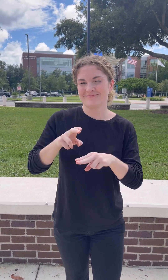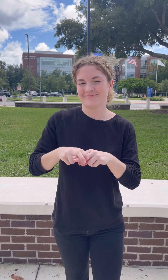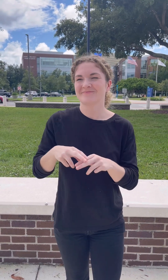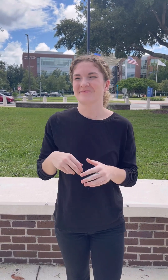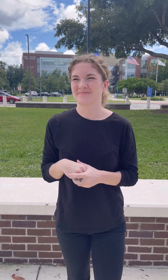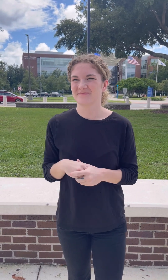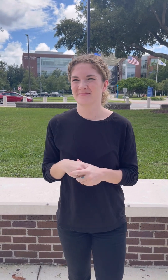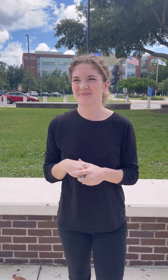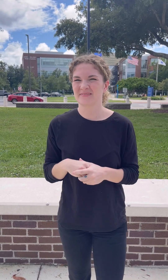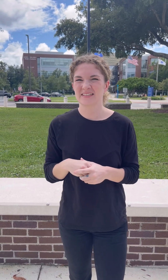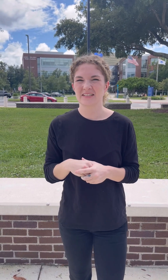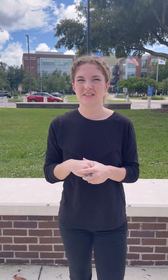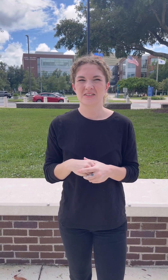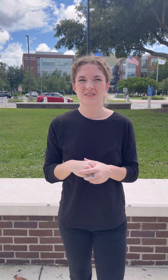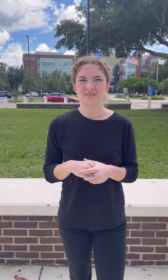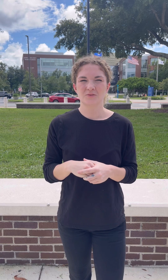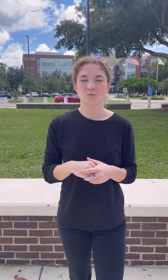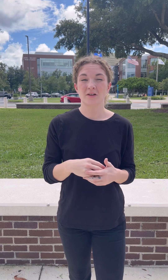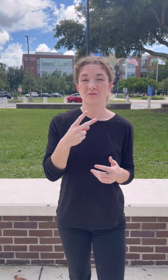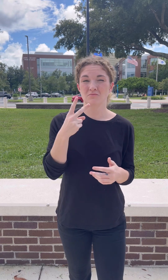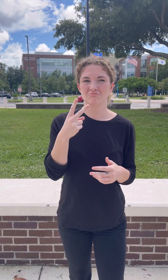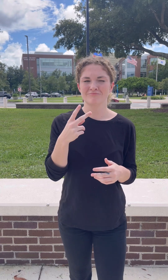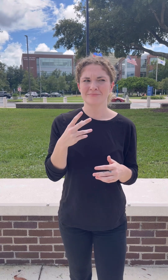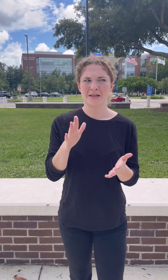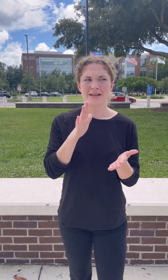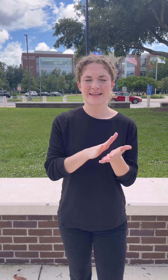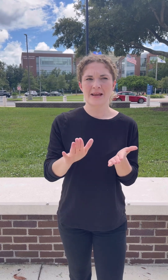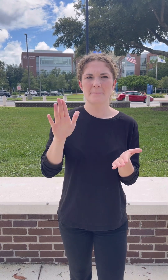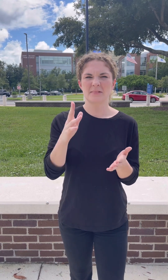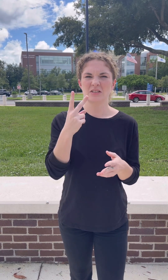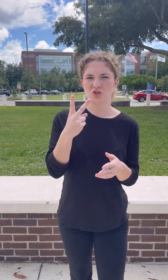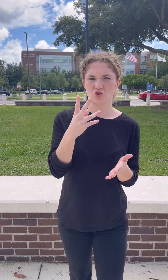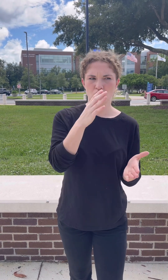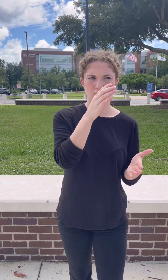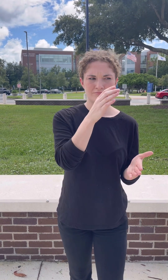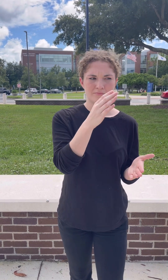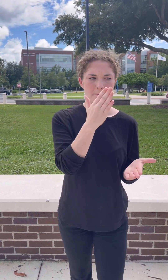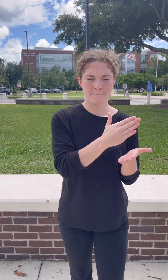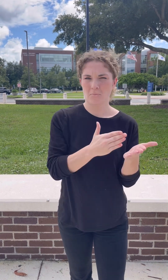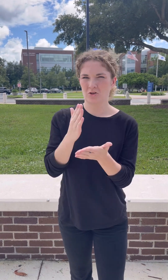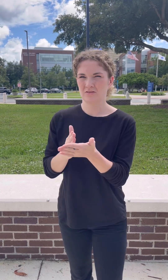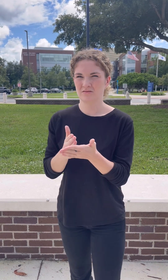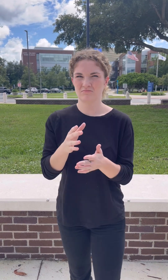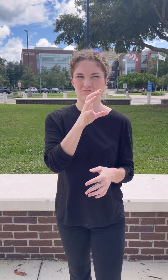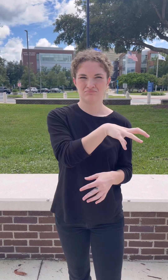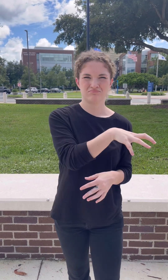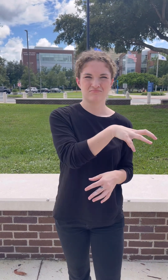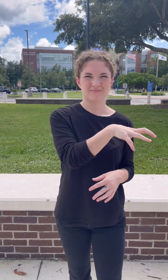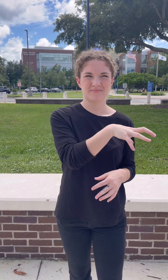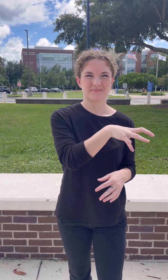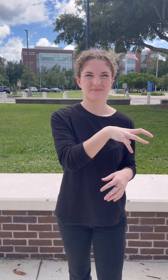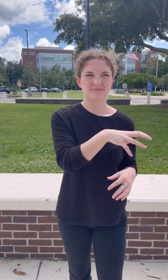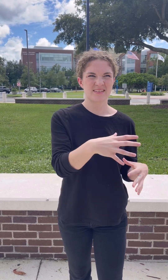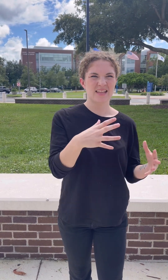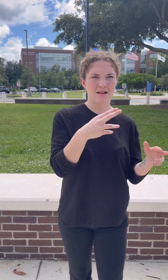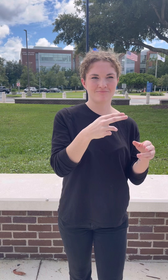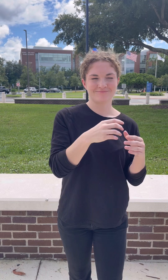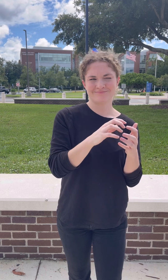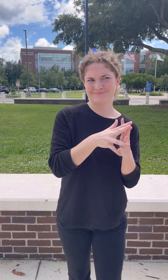3 primary sections. We are currently standing on our most northern end, the athletic side. The middle has some of our academic and student